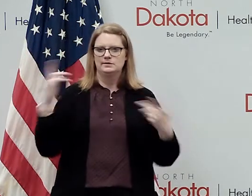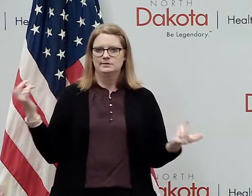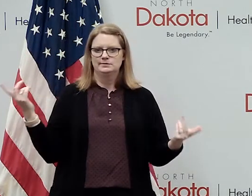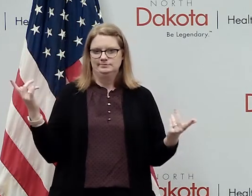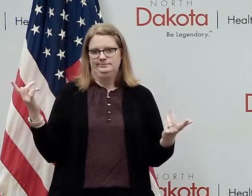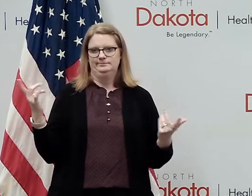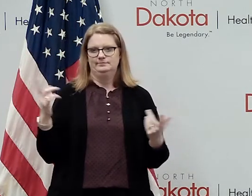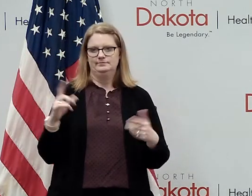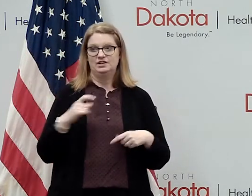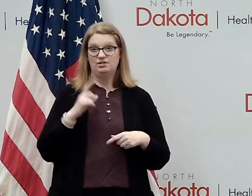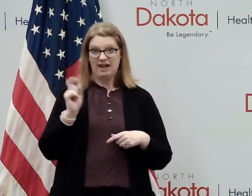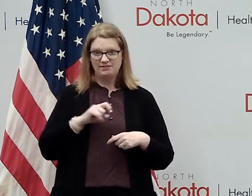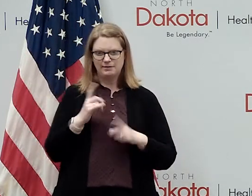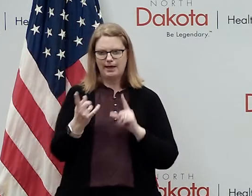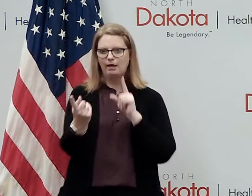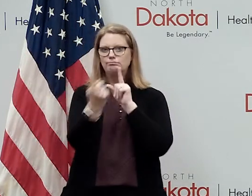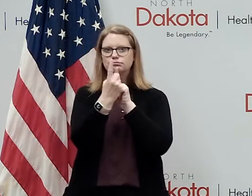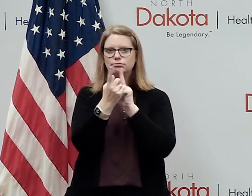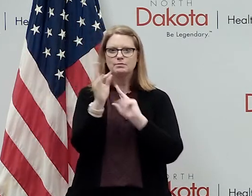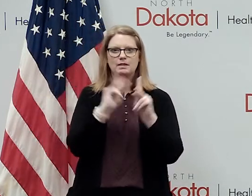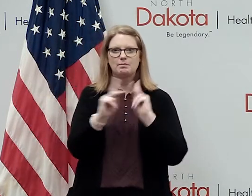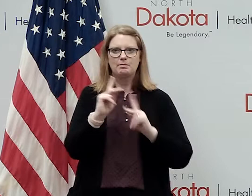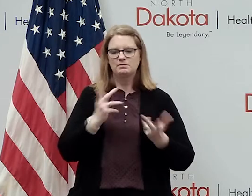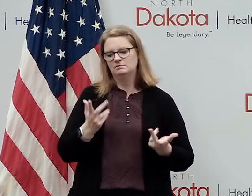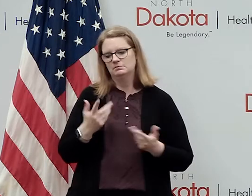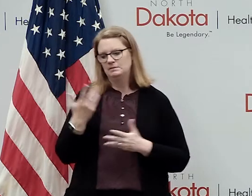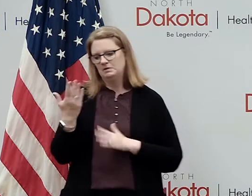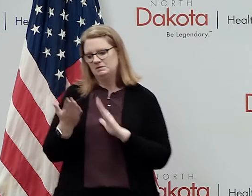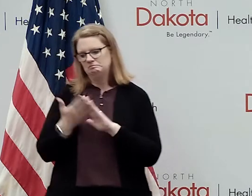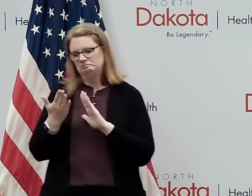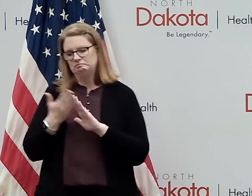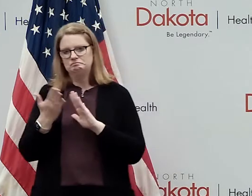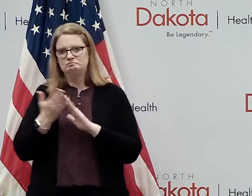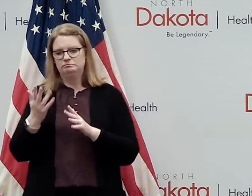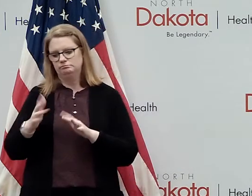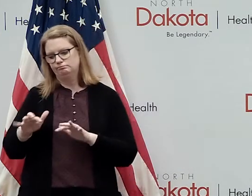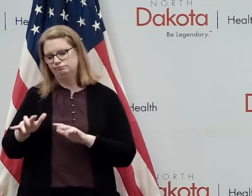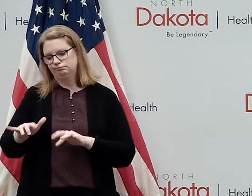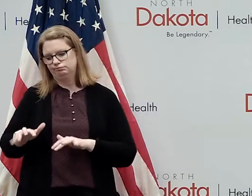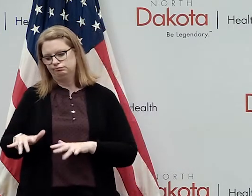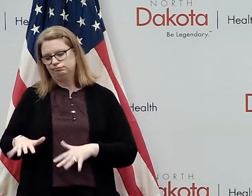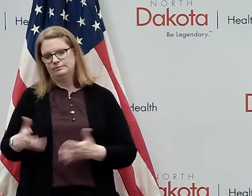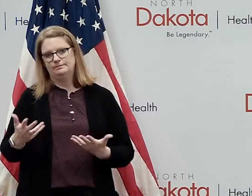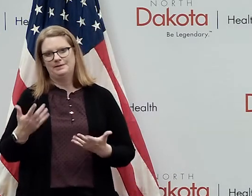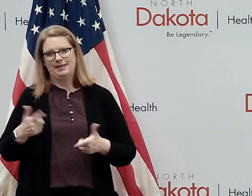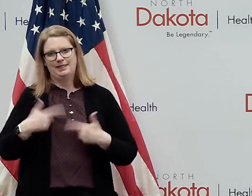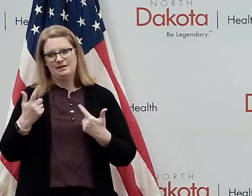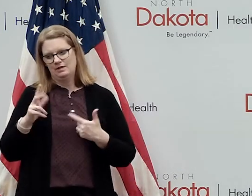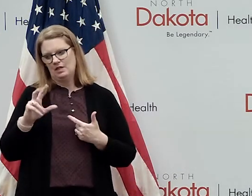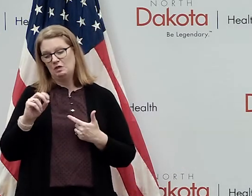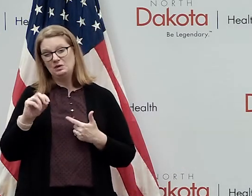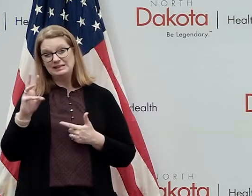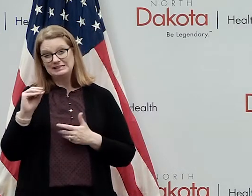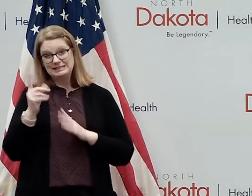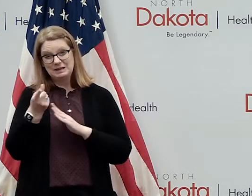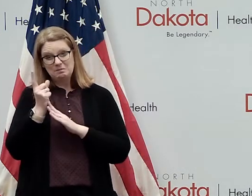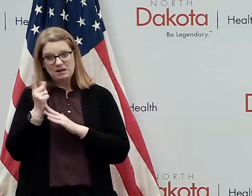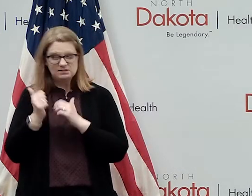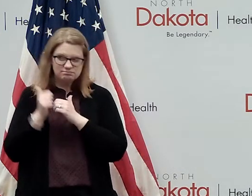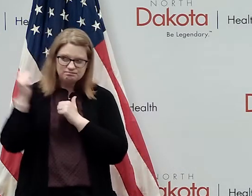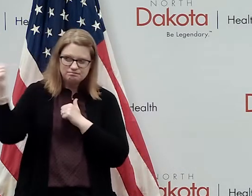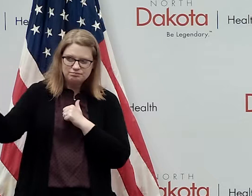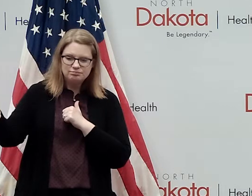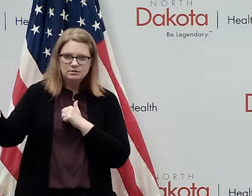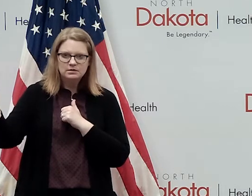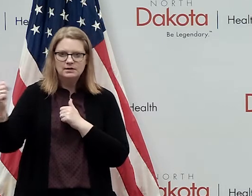physical customer-facing experience. They're running business processes, and some of those people live 30 to 60 minutes away from Bismarck, say, and they